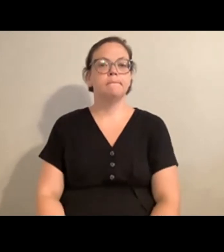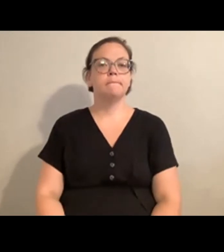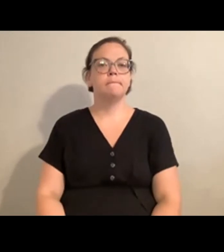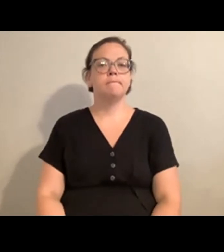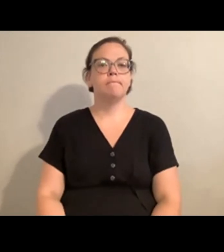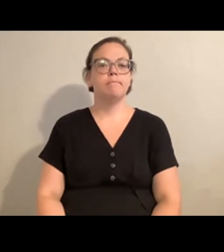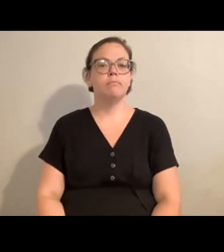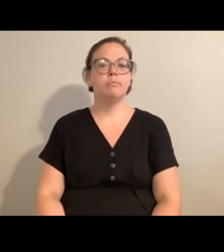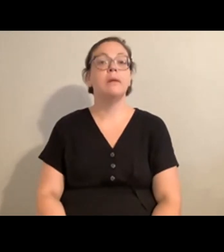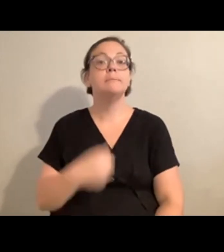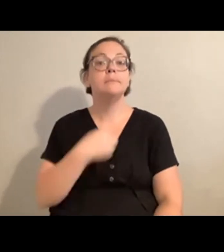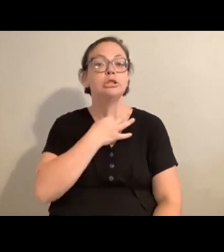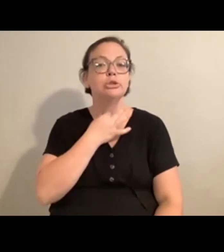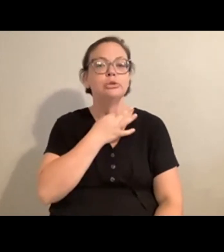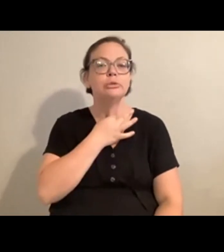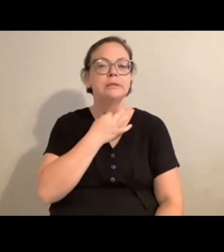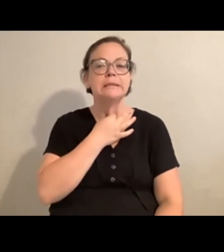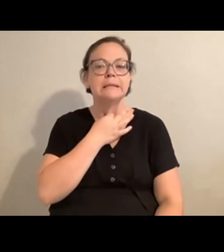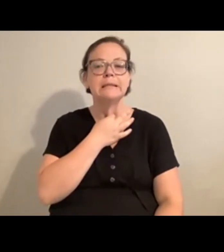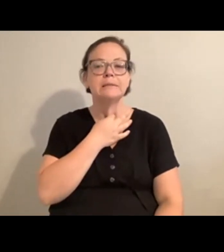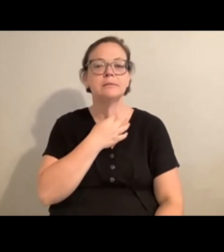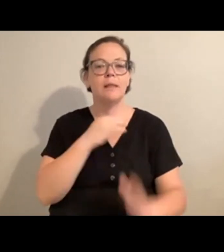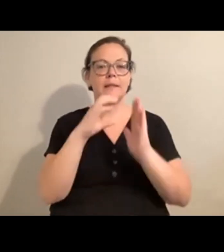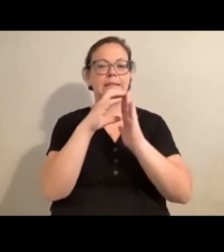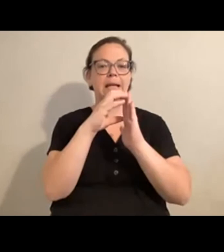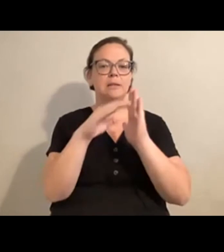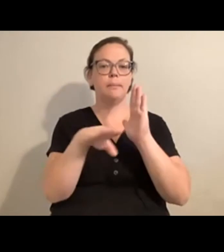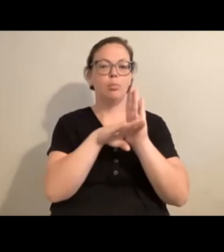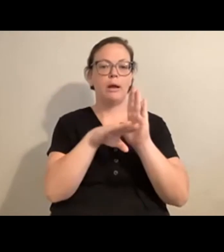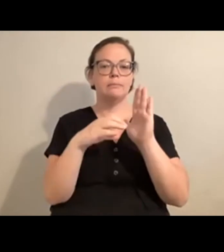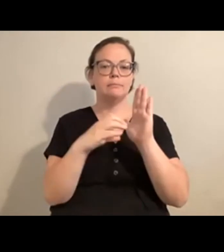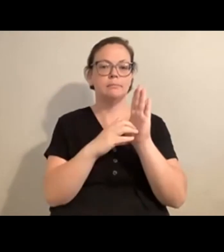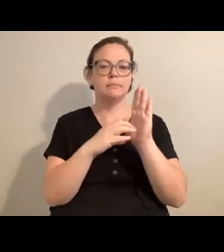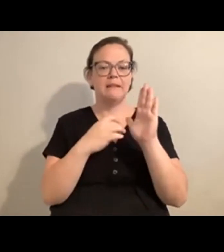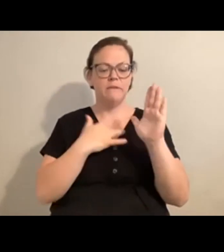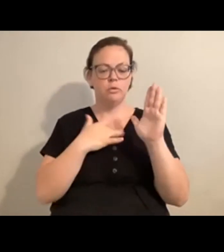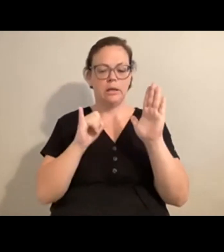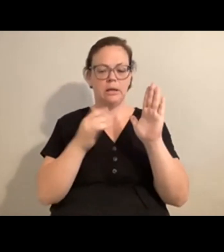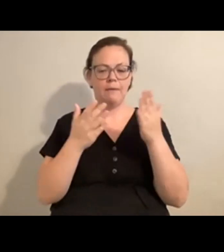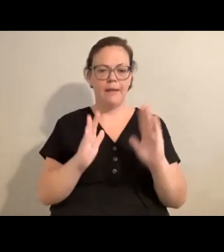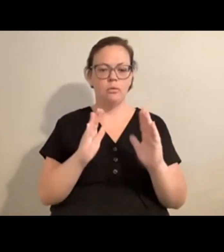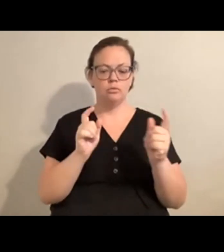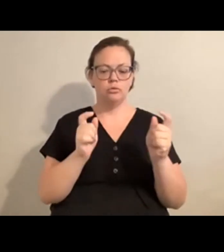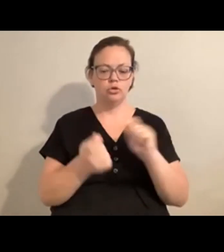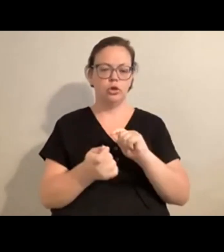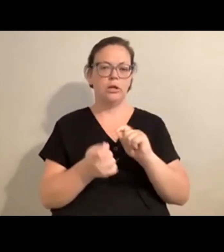I'm very curious about this break in the stanza. It feels like it allows for a change where the lens is pointed